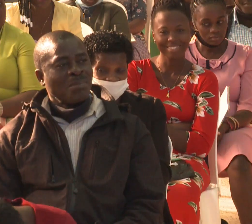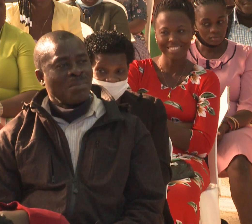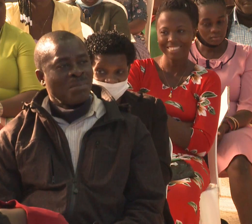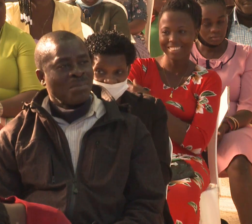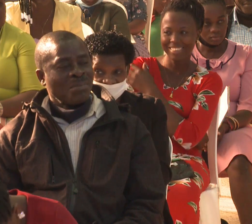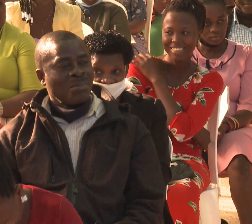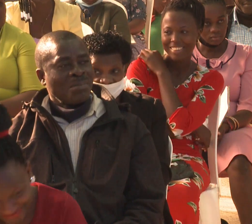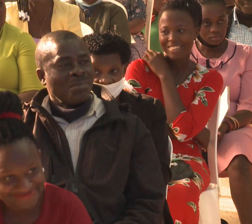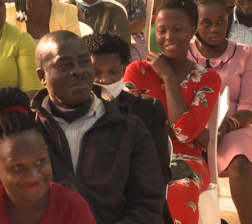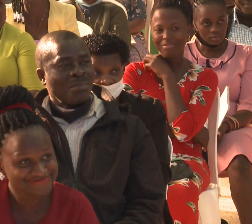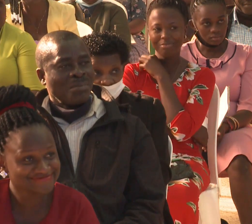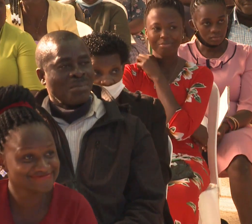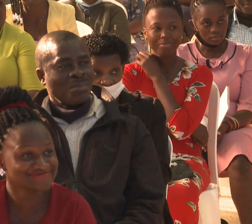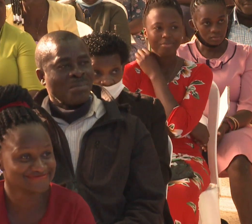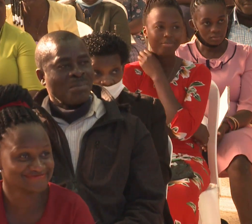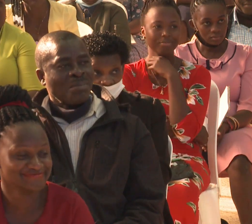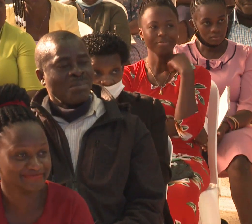doesn't understand. We